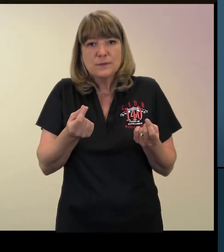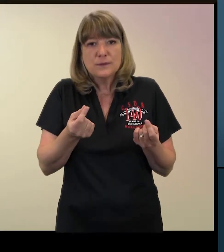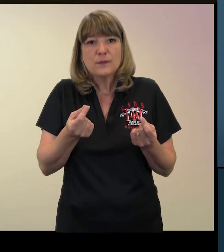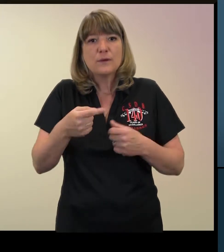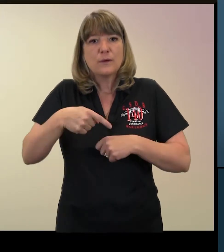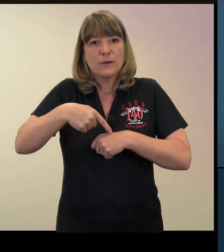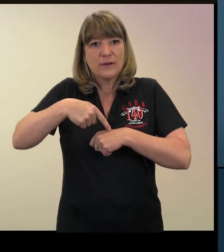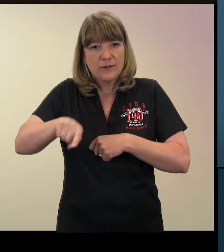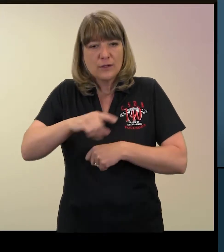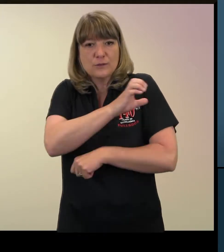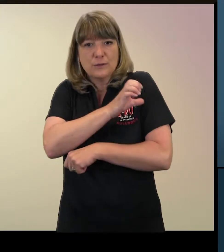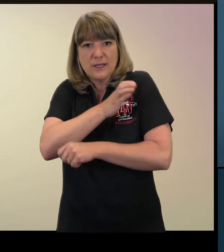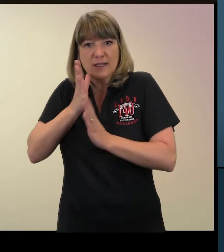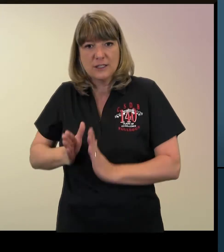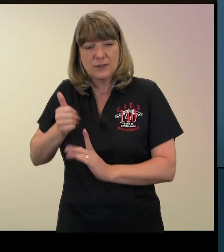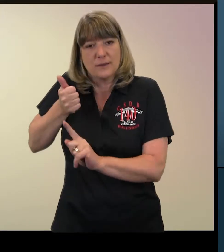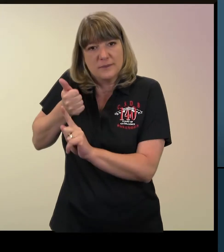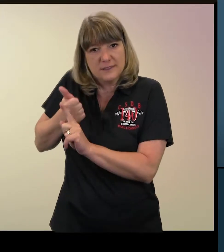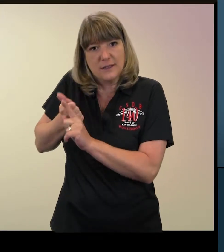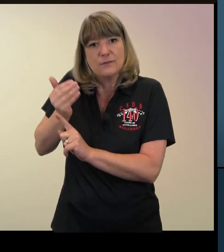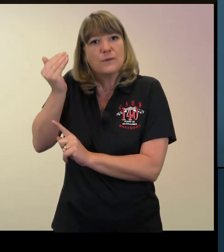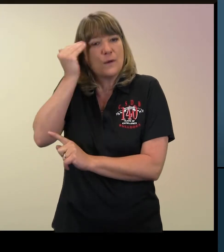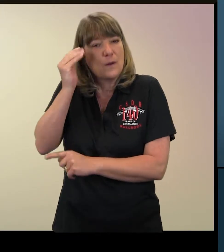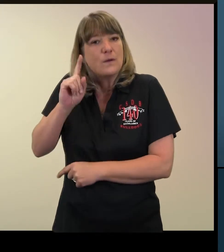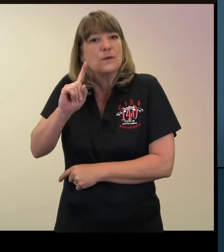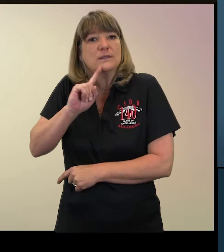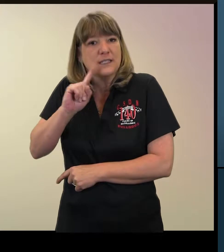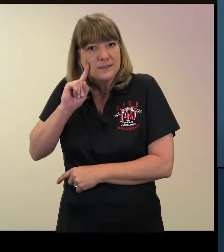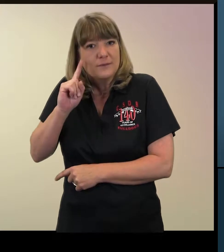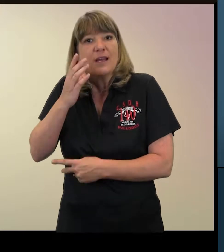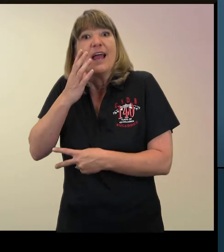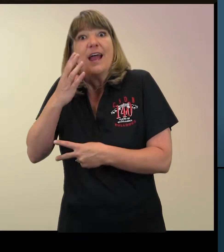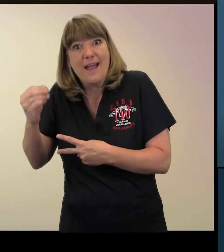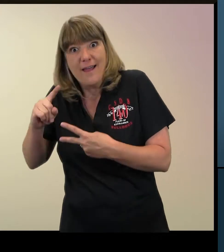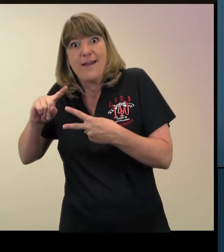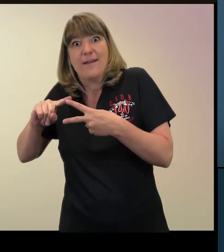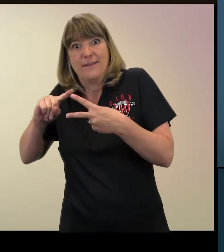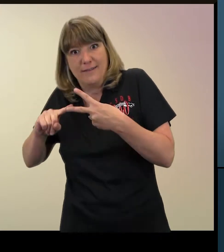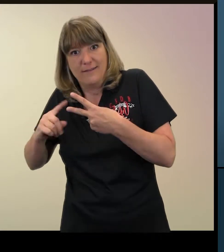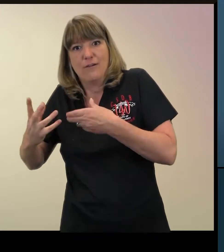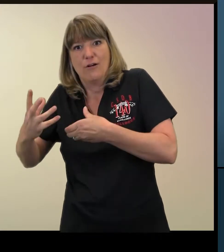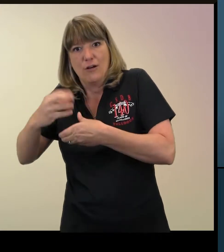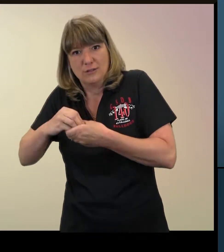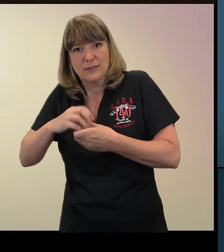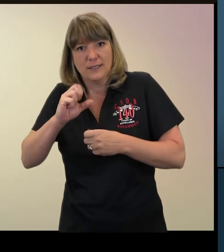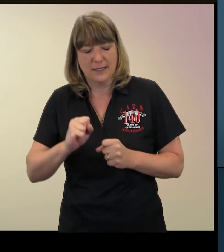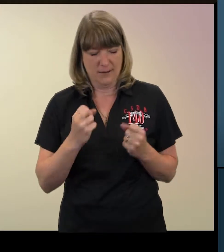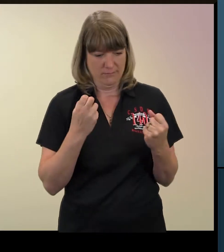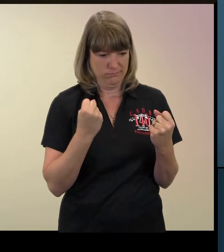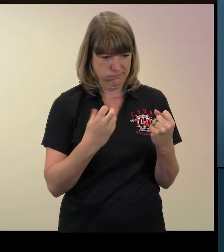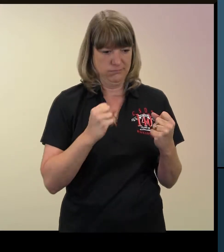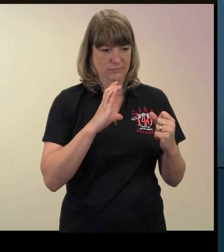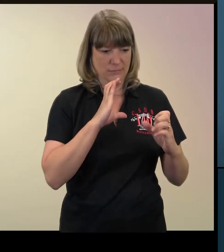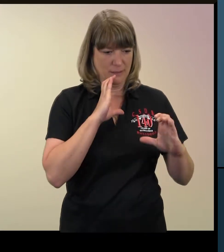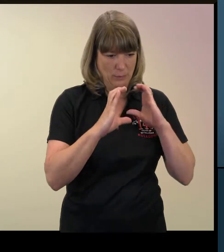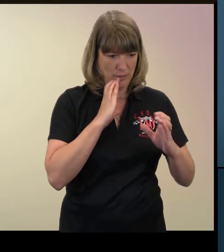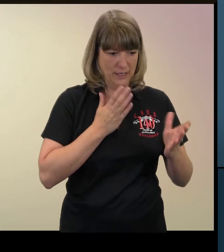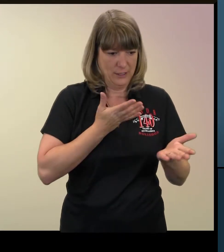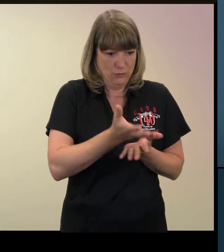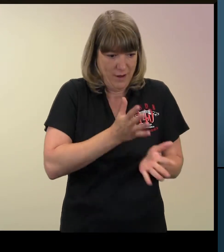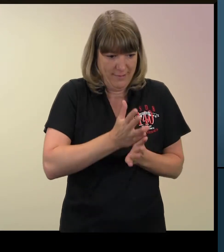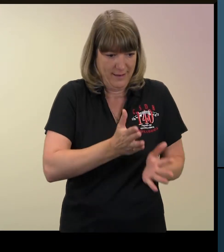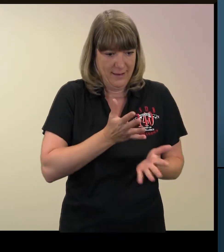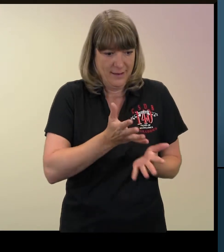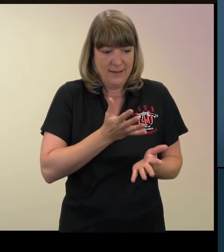to a clinician who's familiar with deafness and autism, who can communicate with it directly with the child. If that's